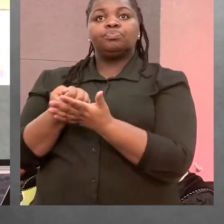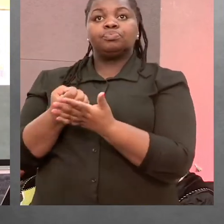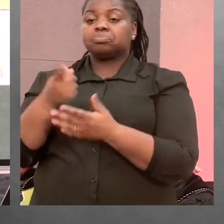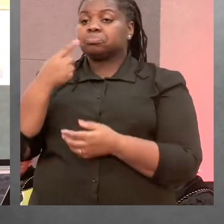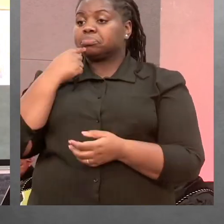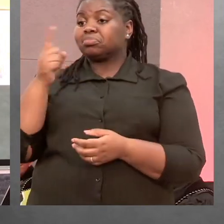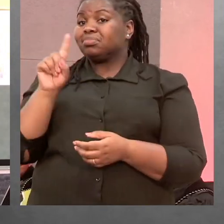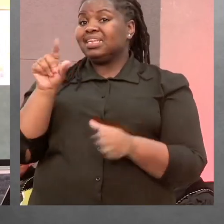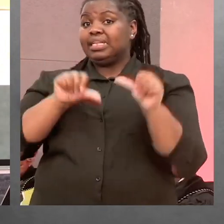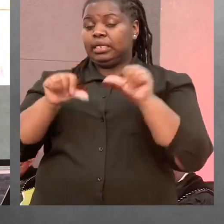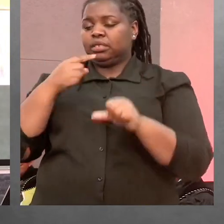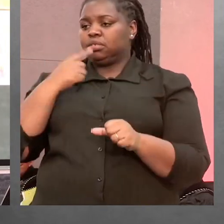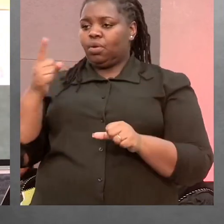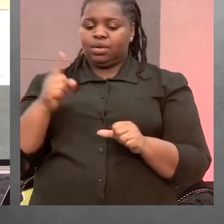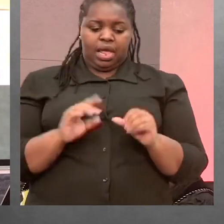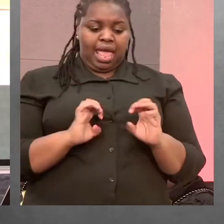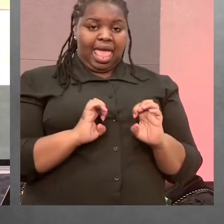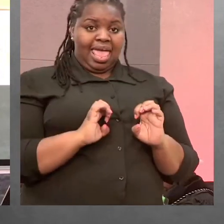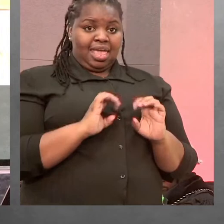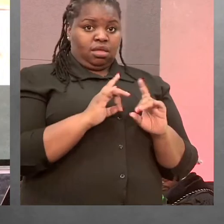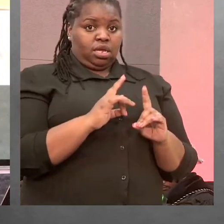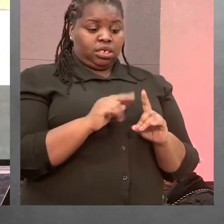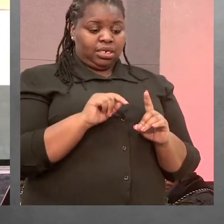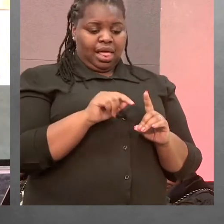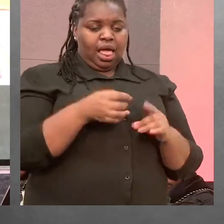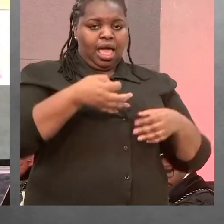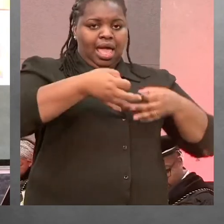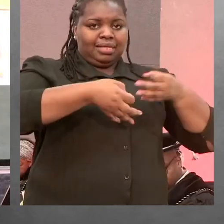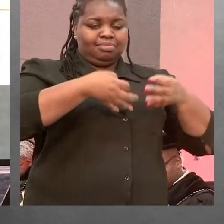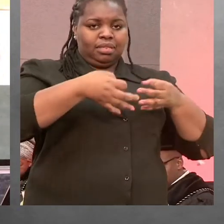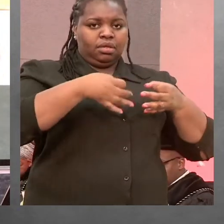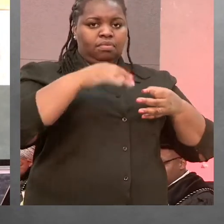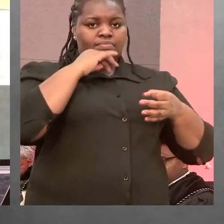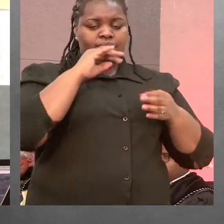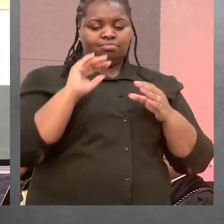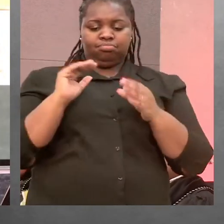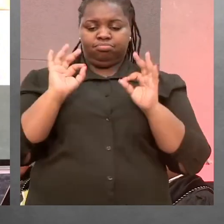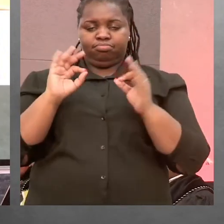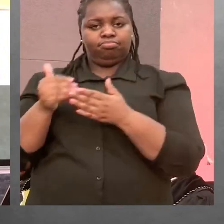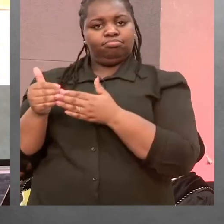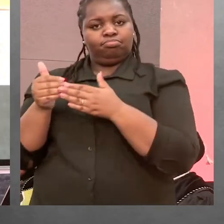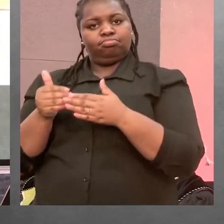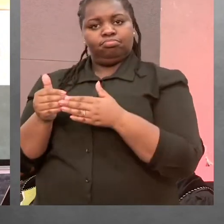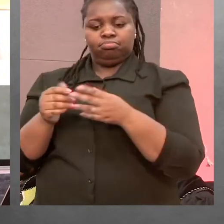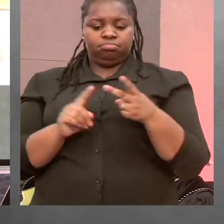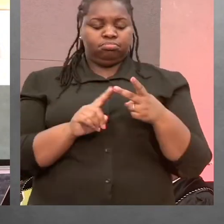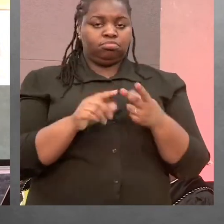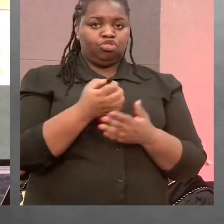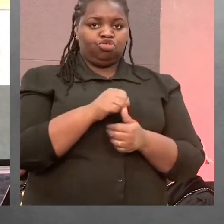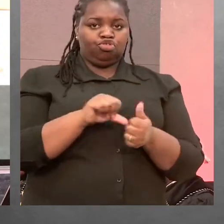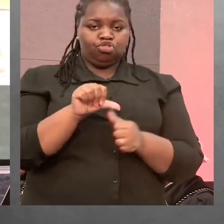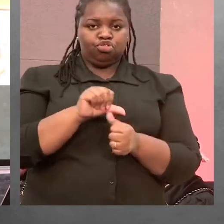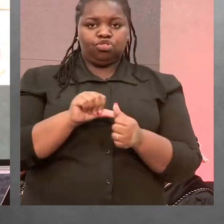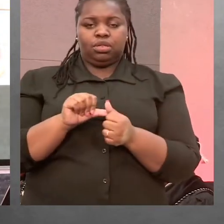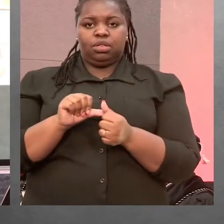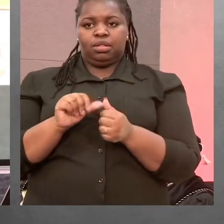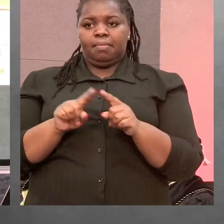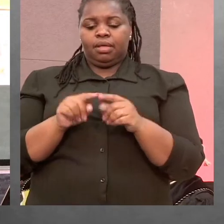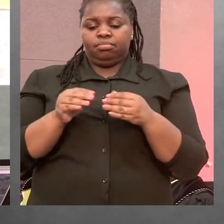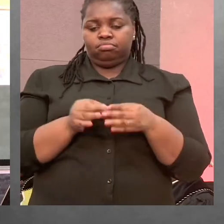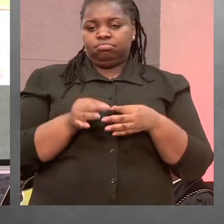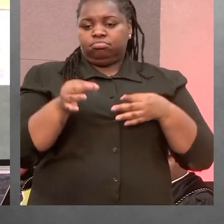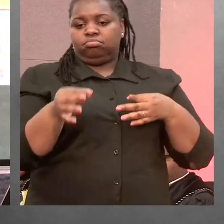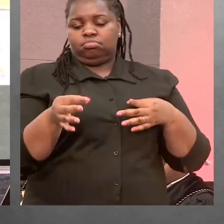that education determines the social security, social rank, and the extent of